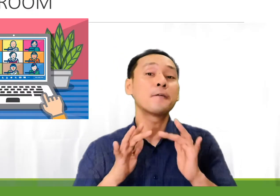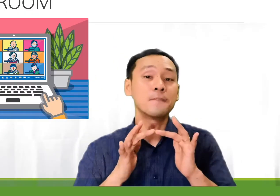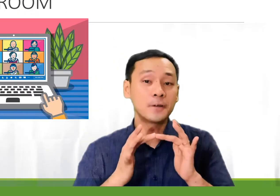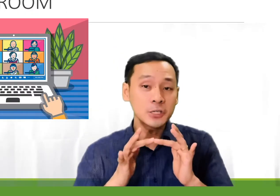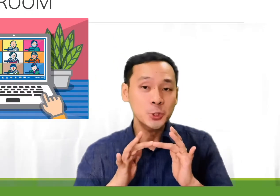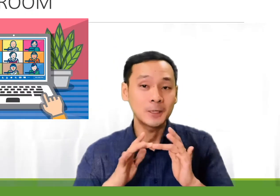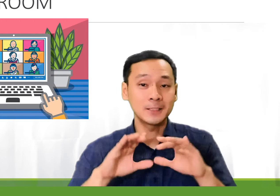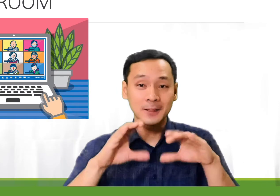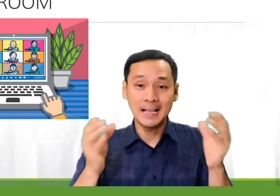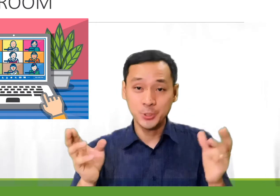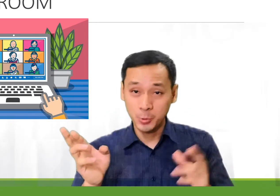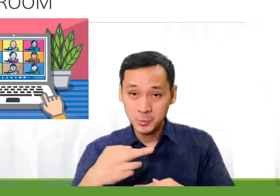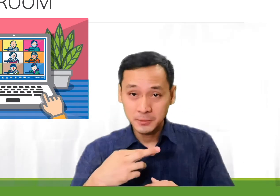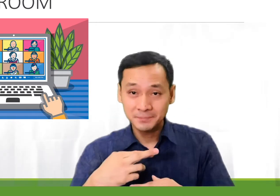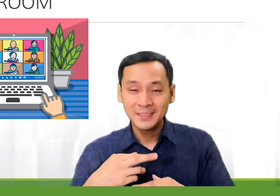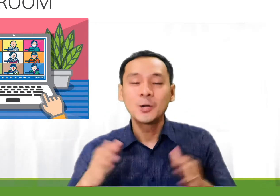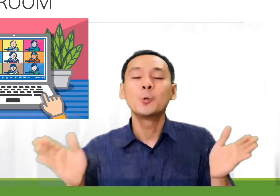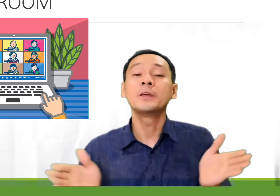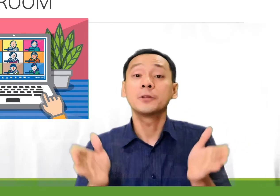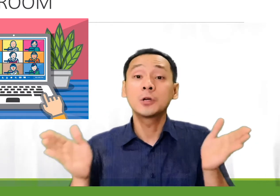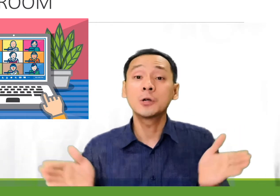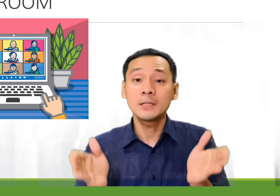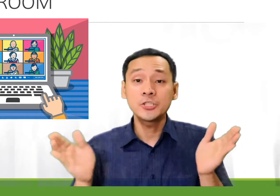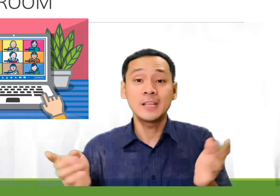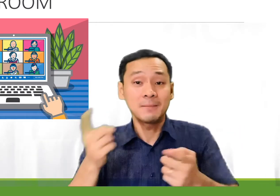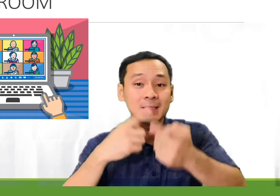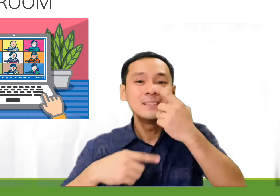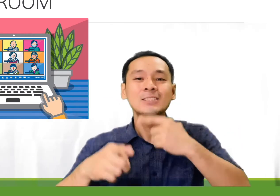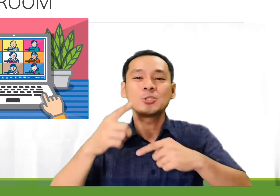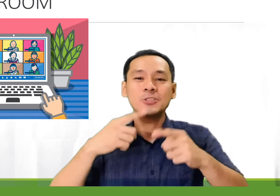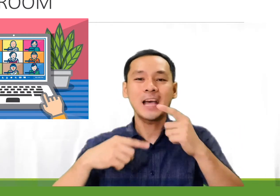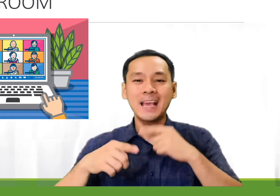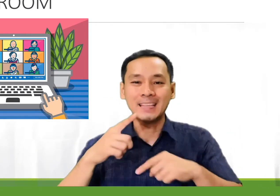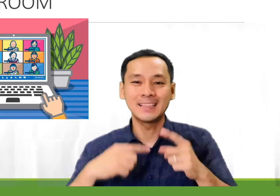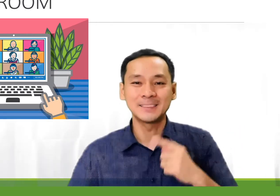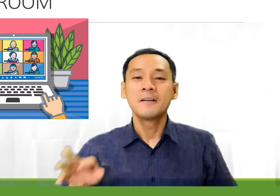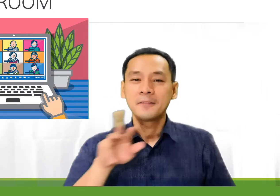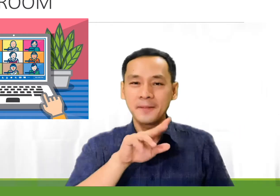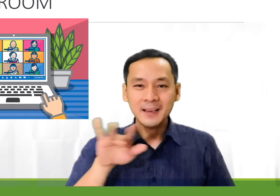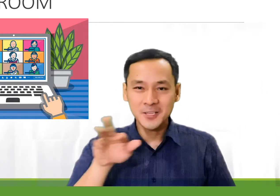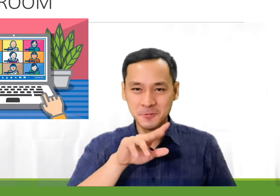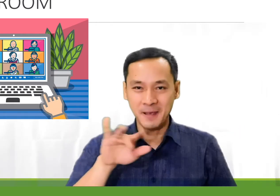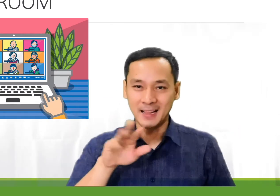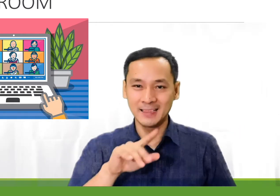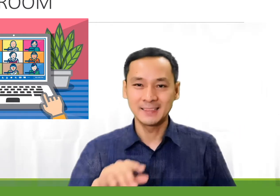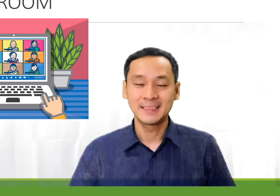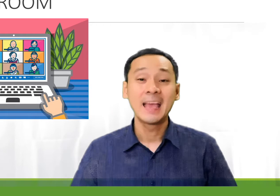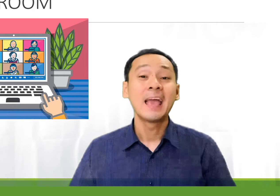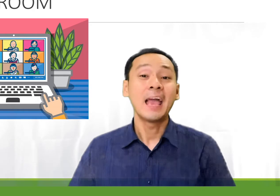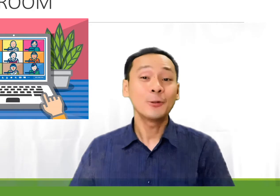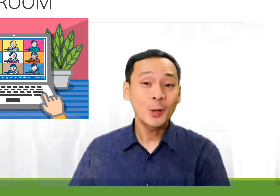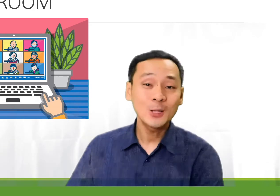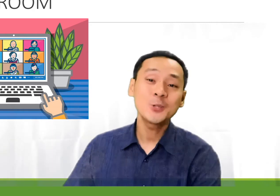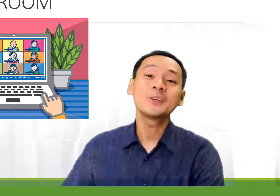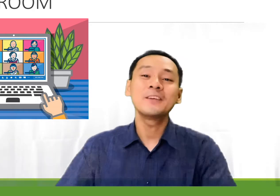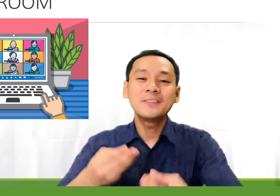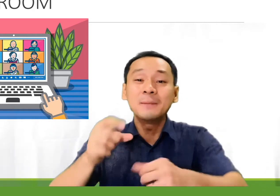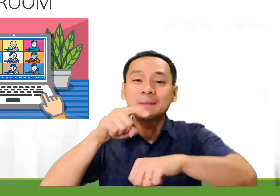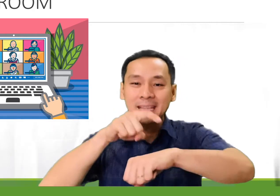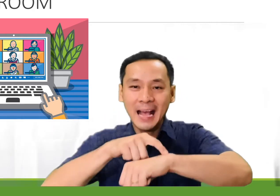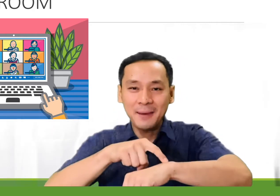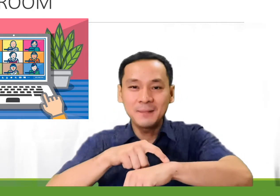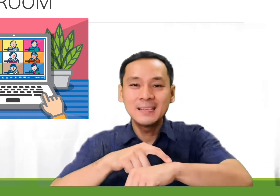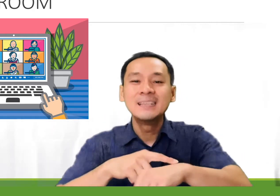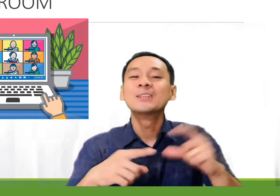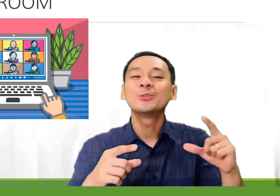In our virtual classroom, we encourage them to sign, fingerspell, and we also give